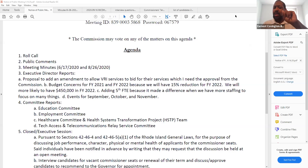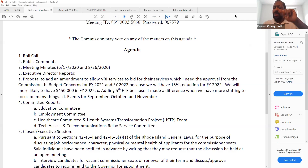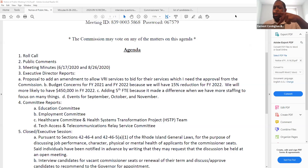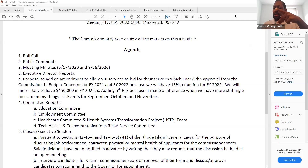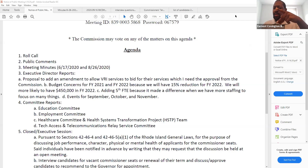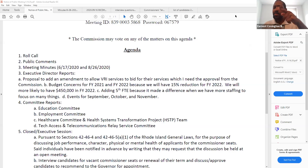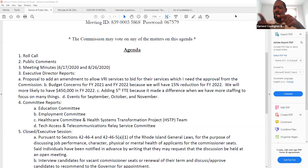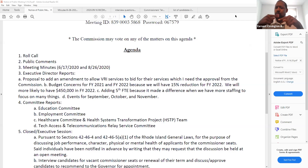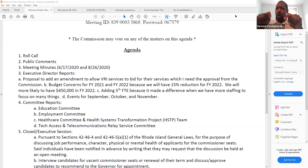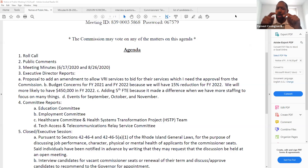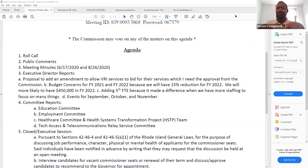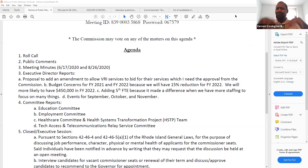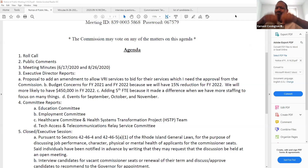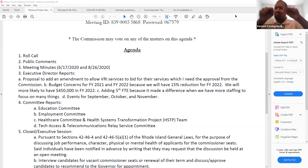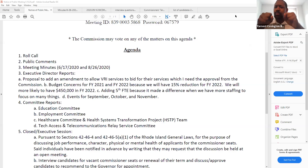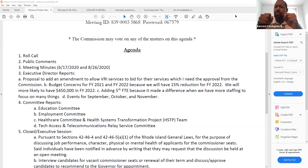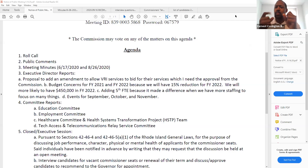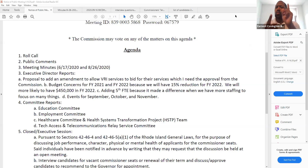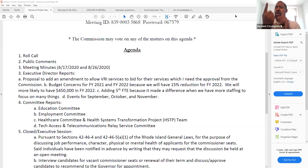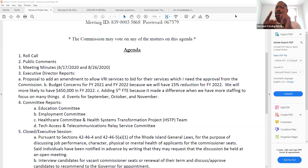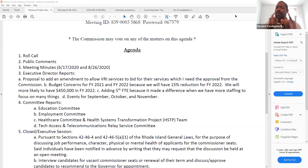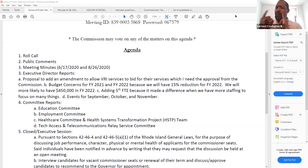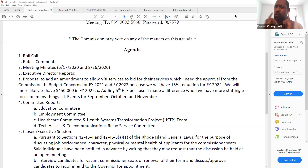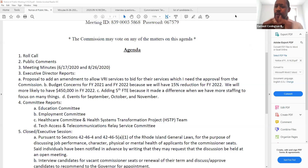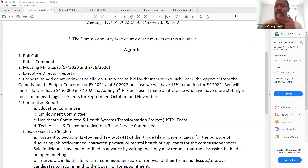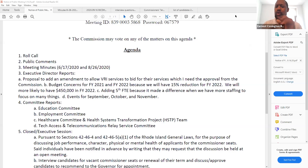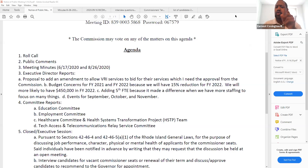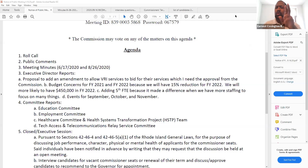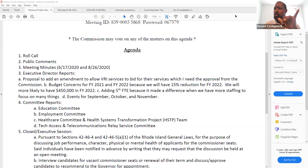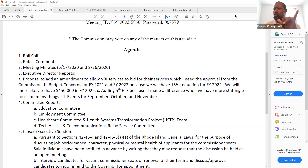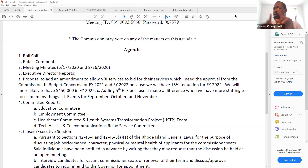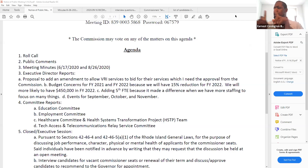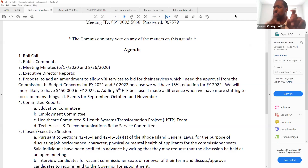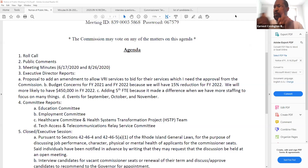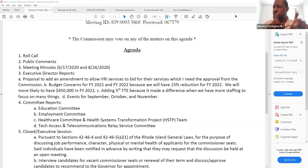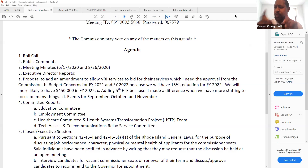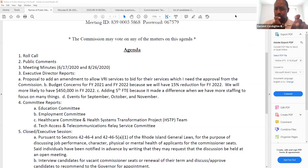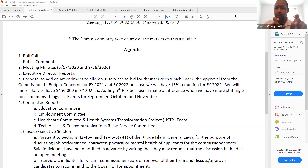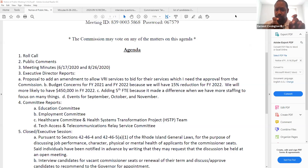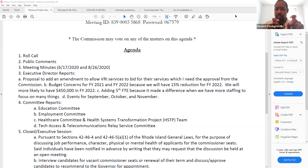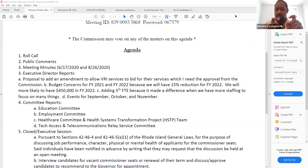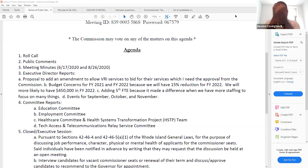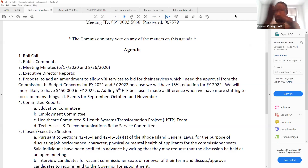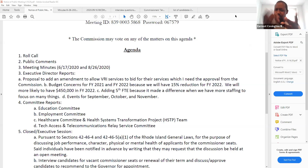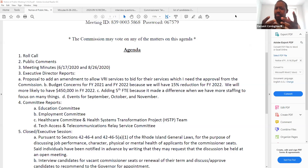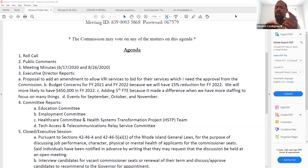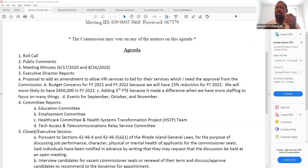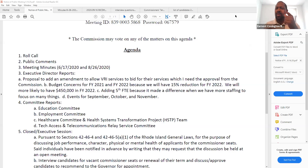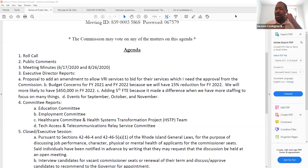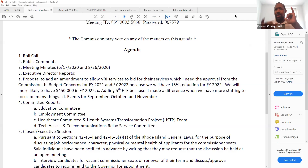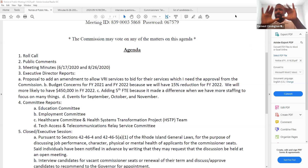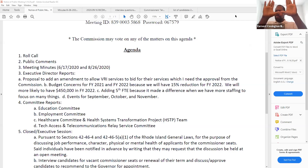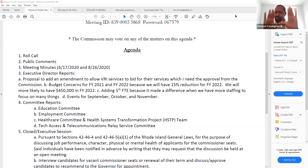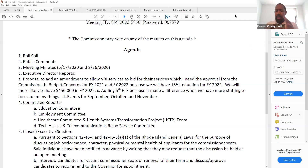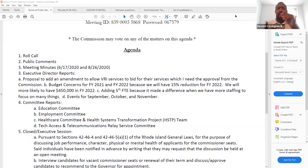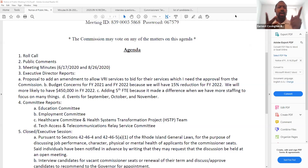And I also wanted to thank HSTP, which has taken on so much of the one-to-one interviews and the surveys and